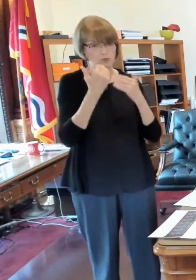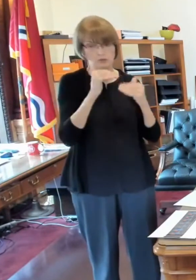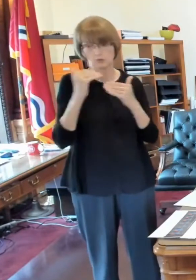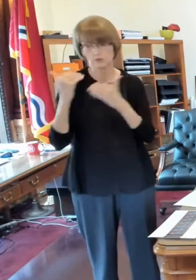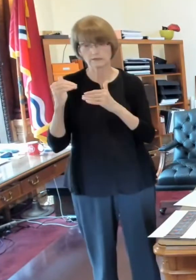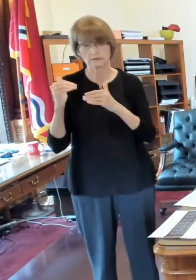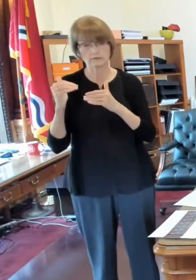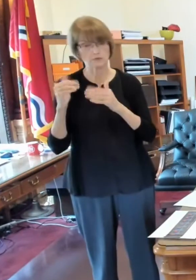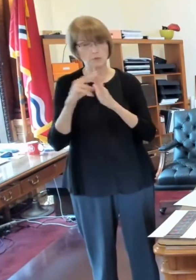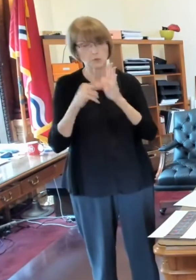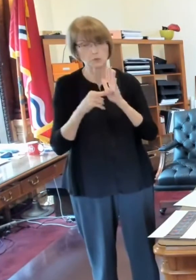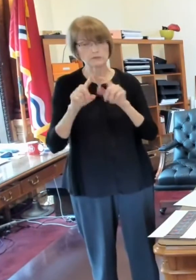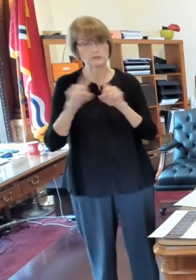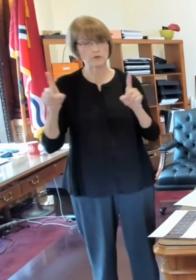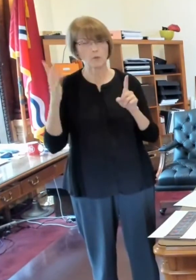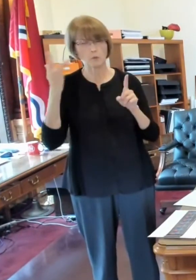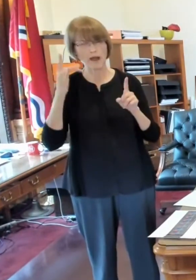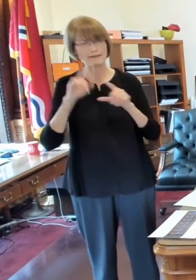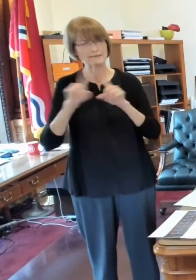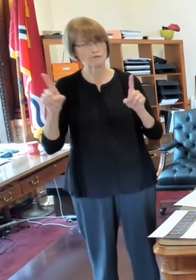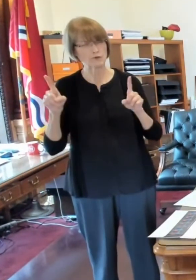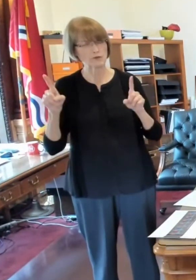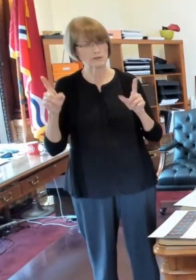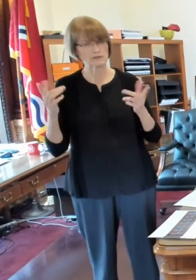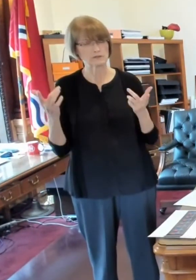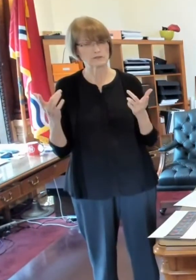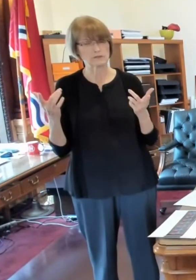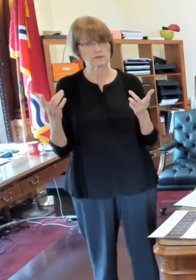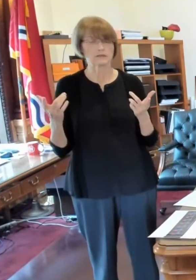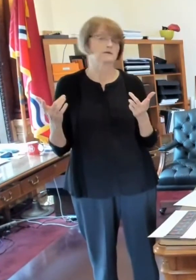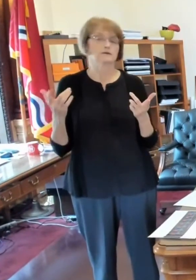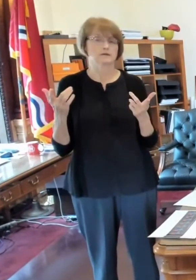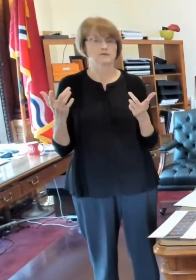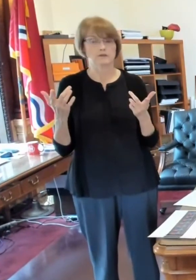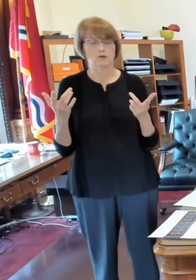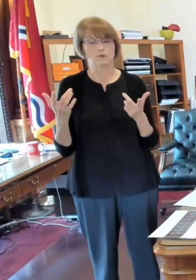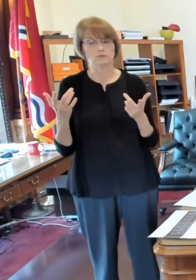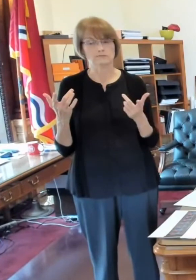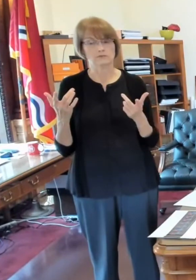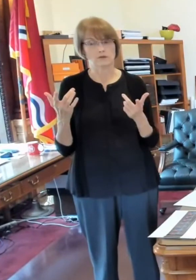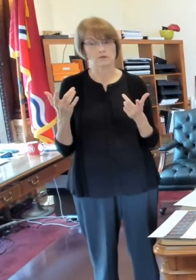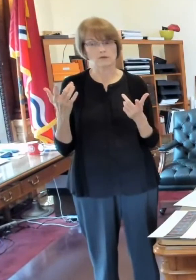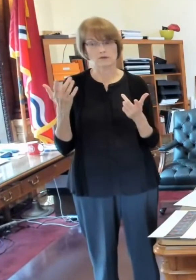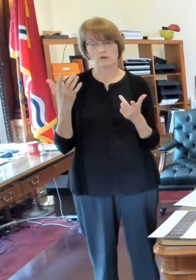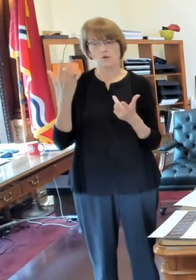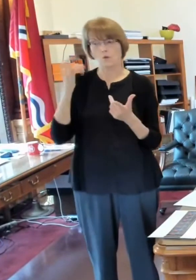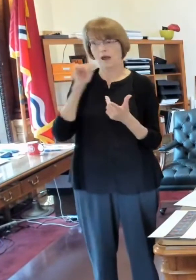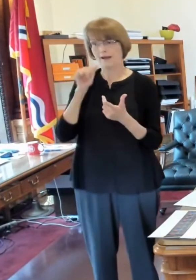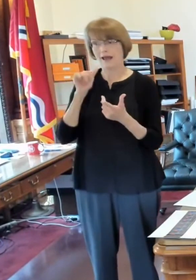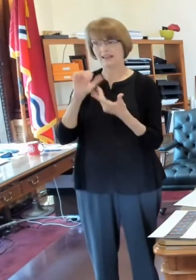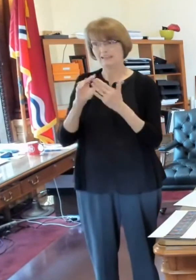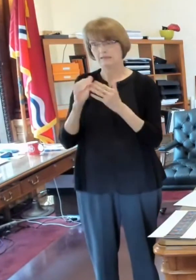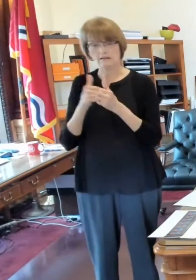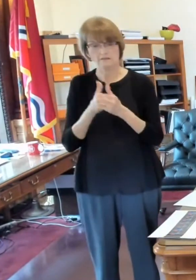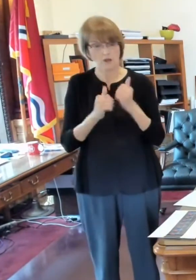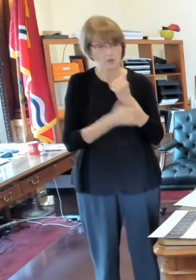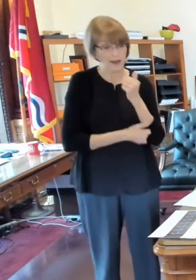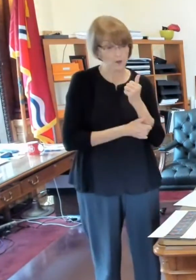restrictions as the county currently? Or said in the reverse, why doesn't the county have the exact same restrictions as the city?